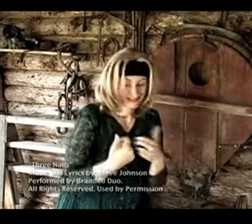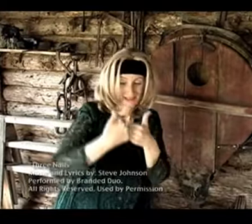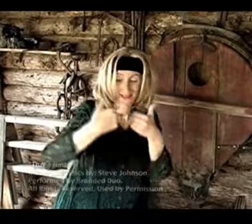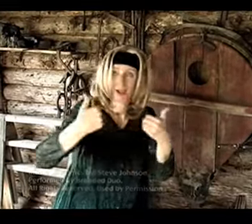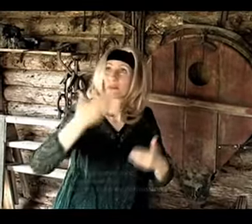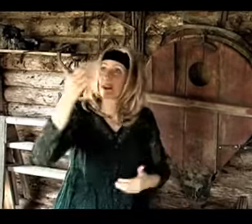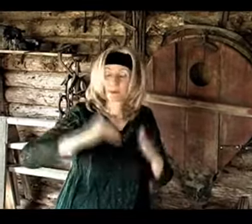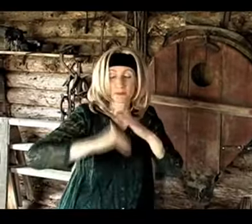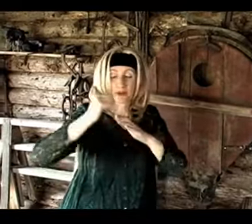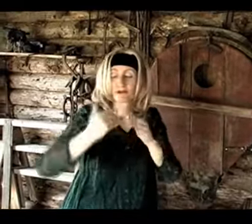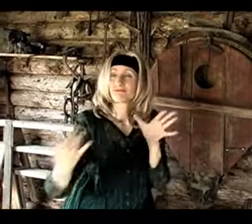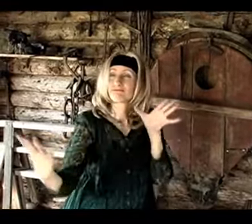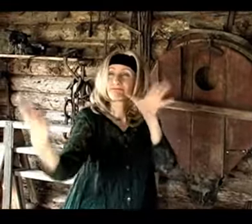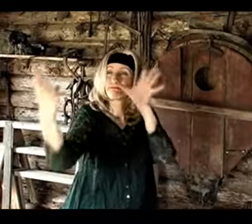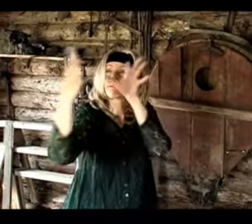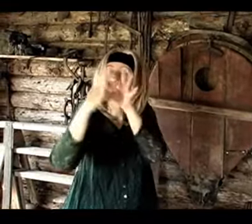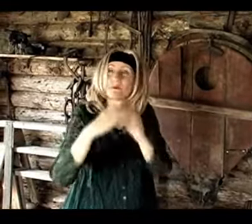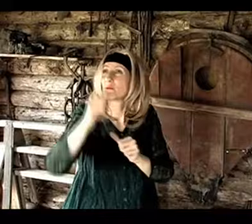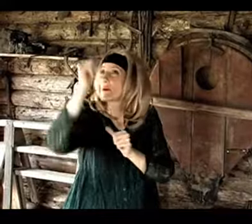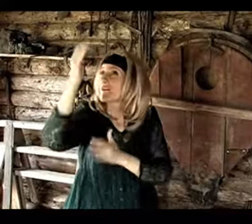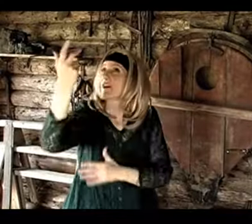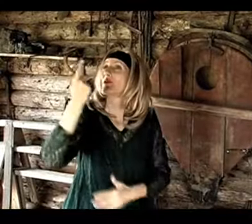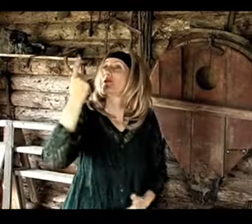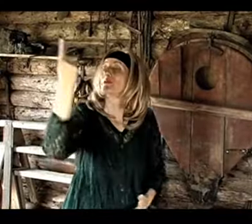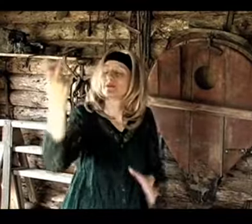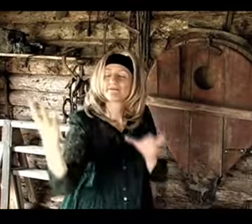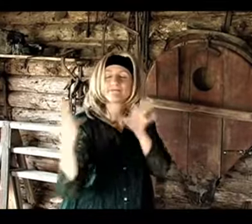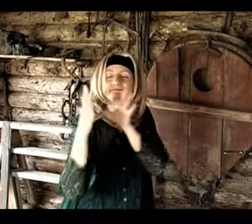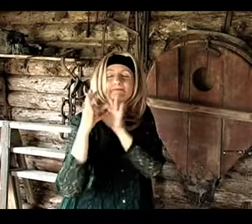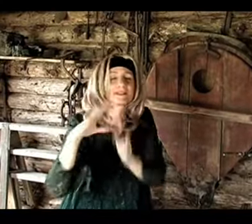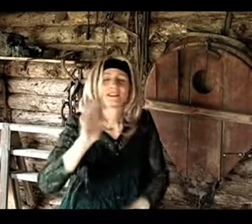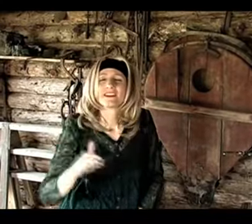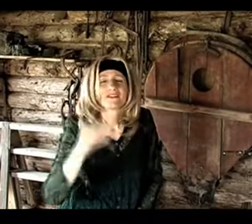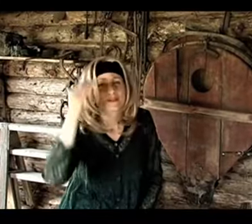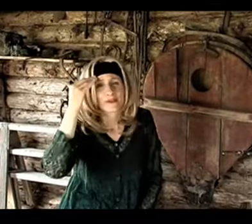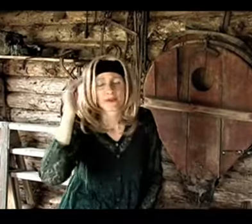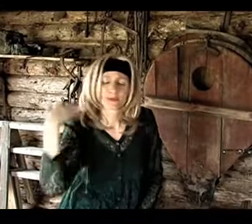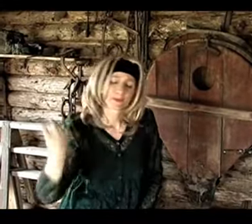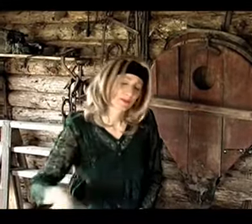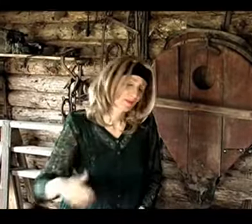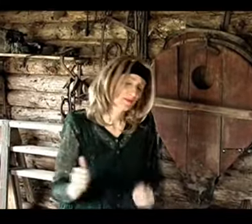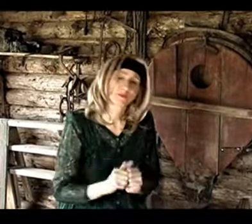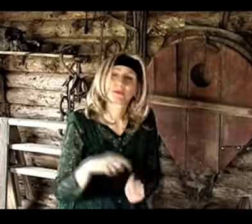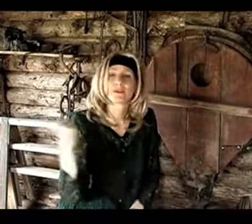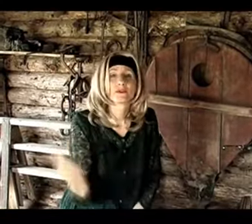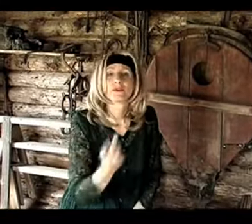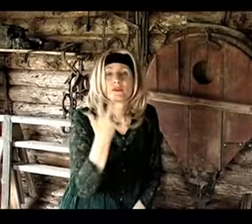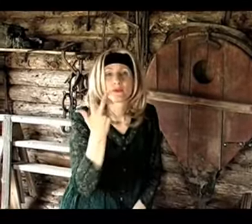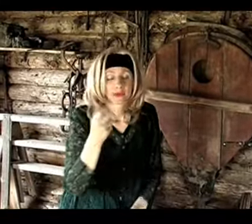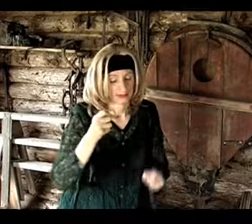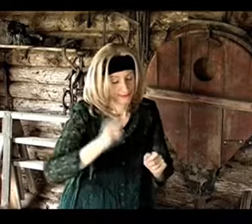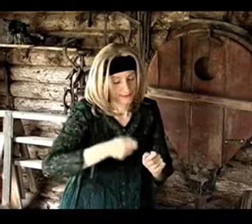between my father and me. You'd never know with just